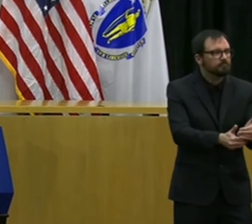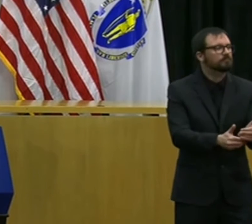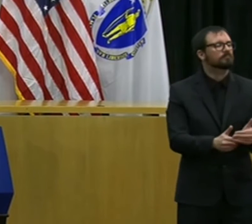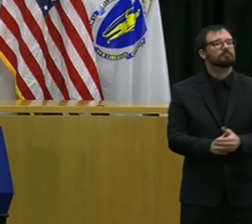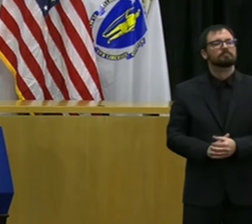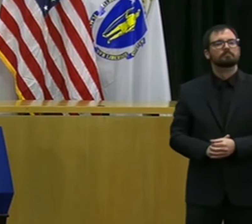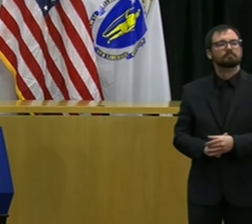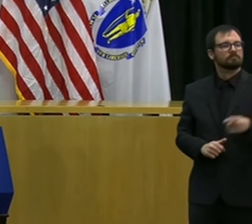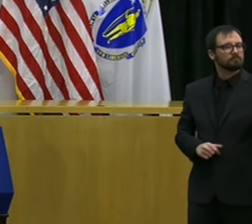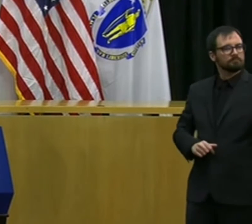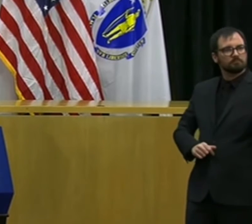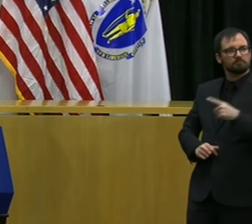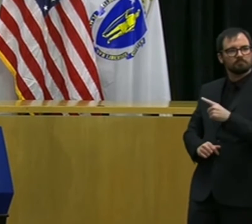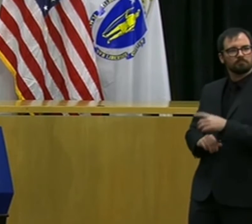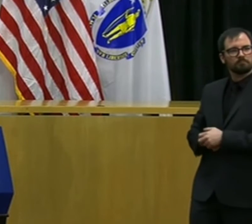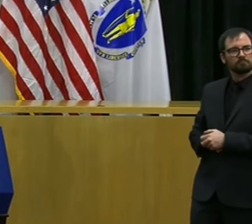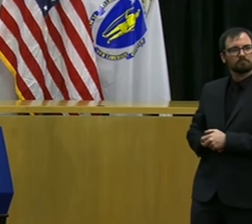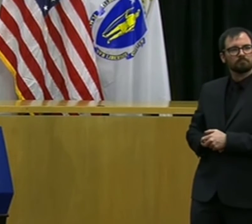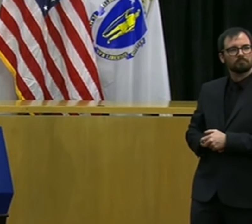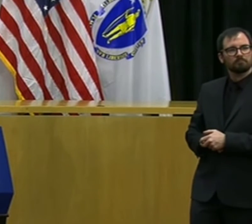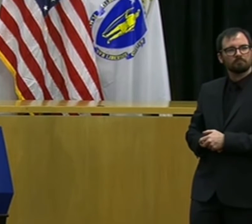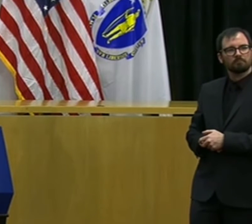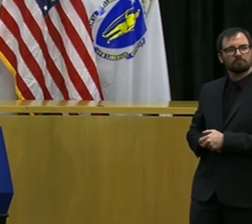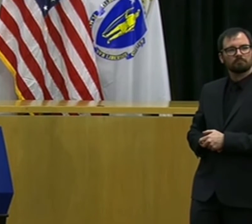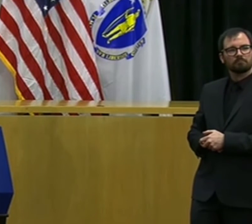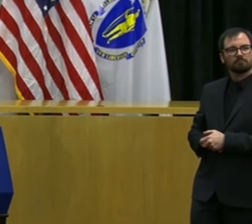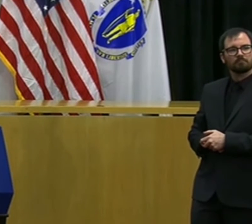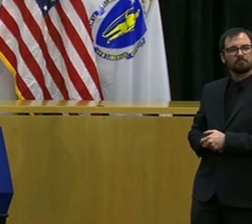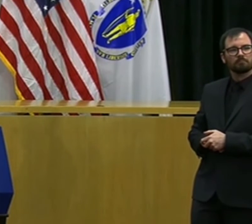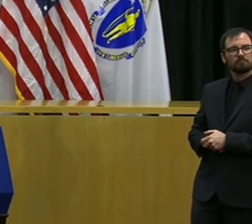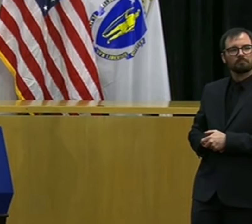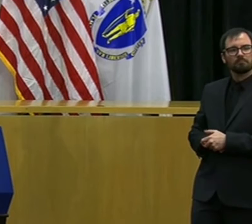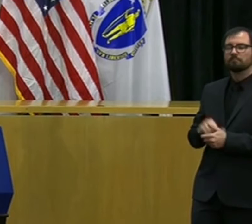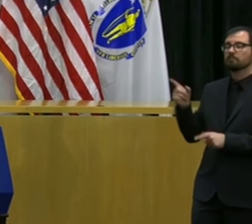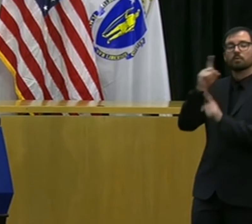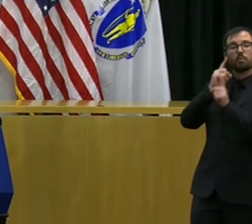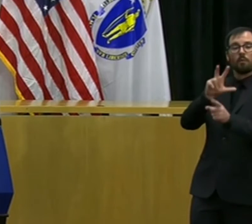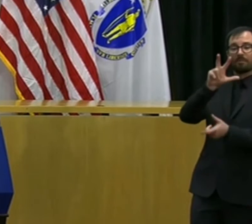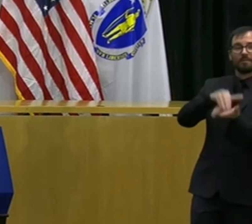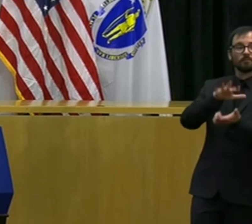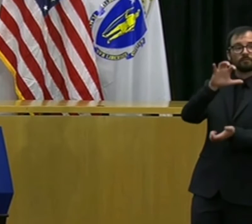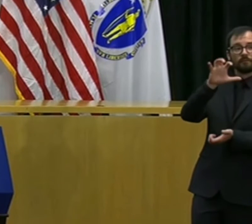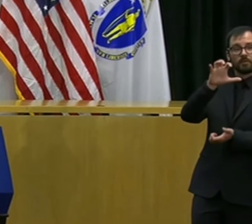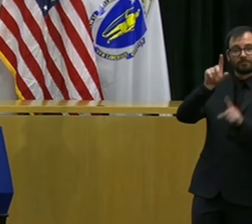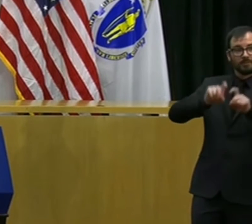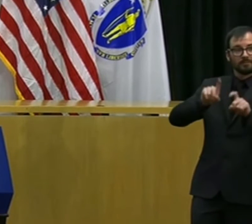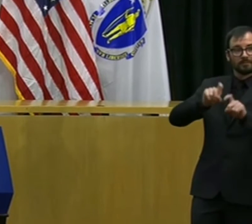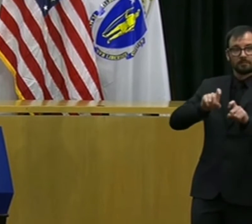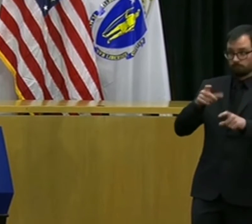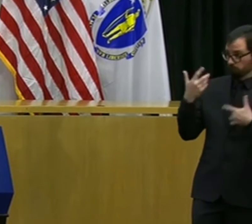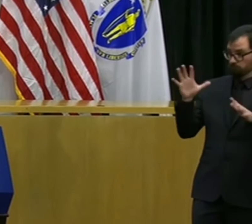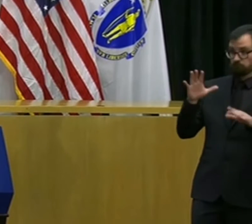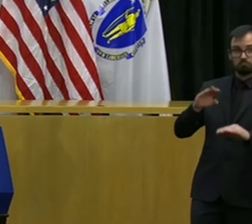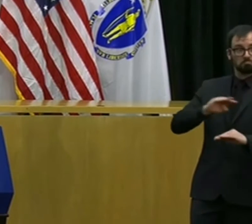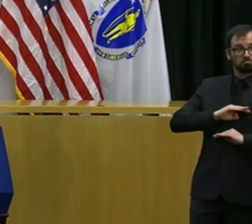No, we're probably, I don't know, it depends upon what comes in, but we're not there yet, but that's where we need to get to.